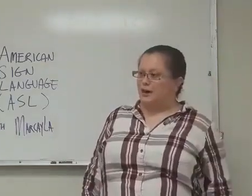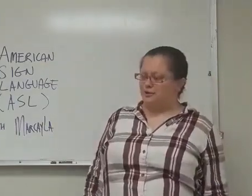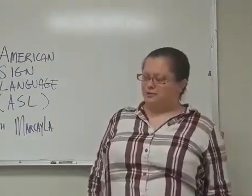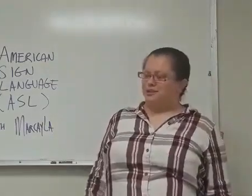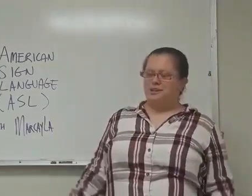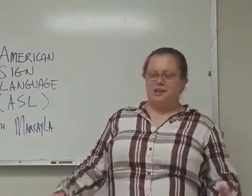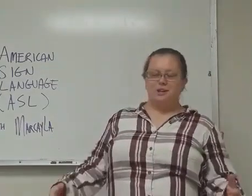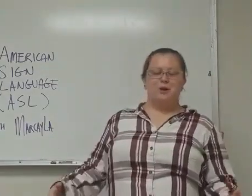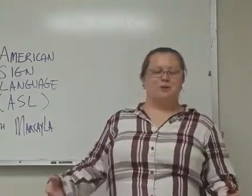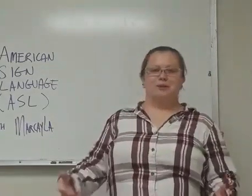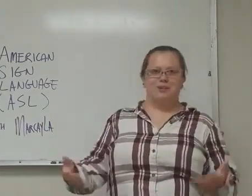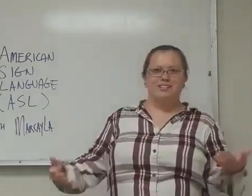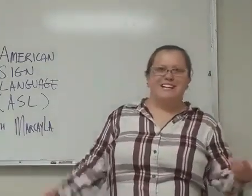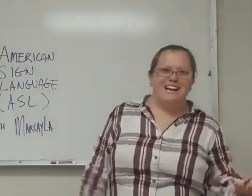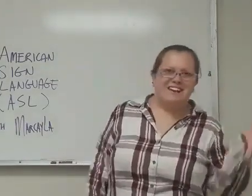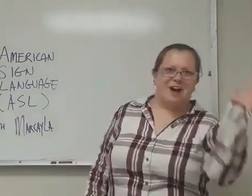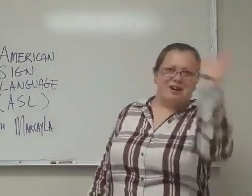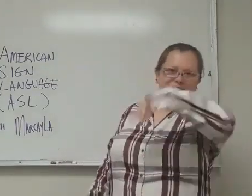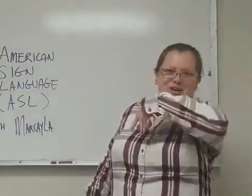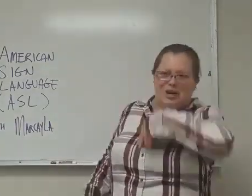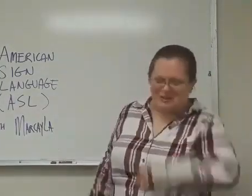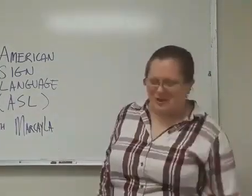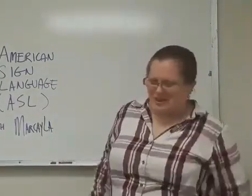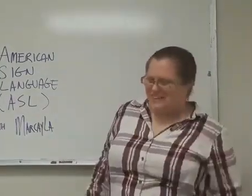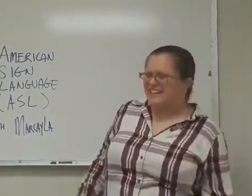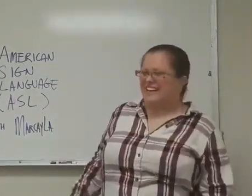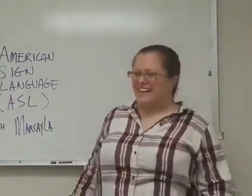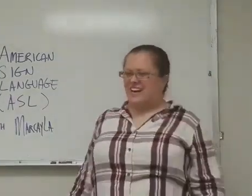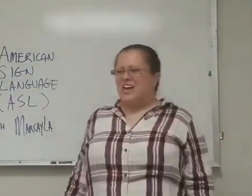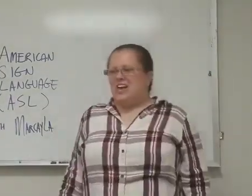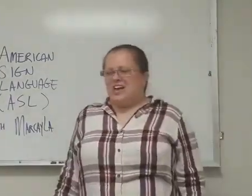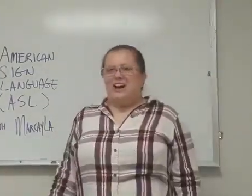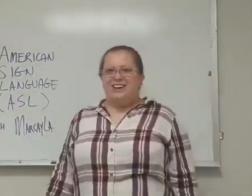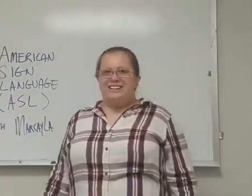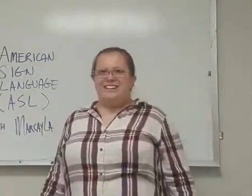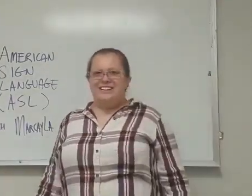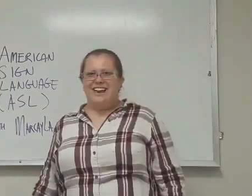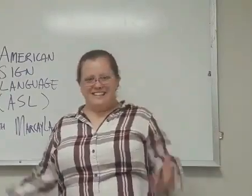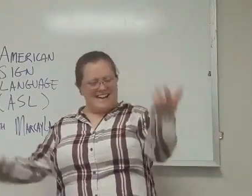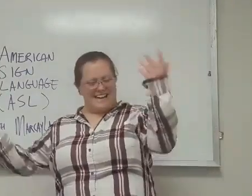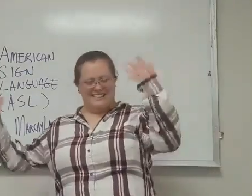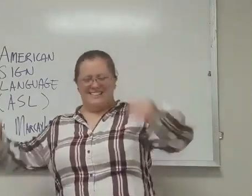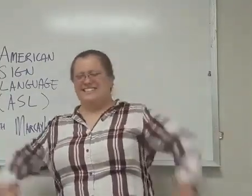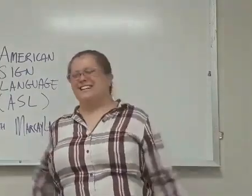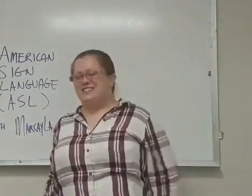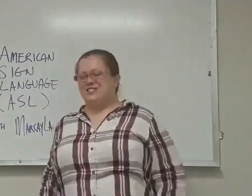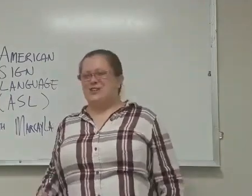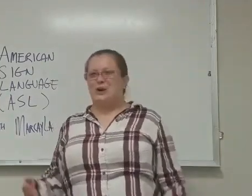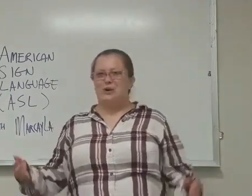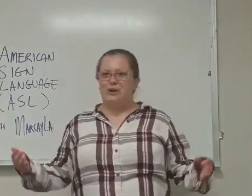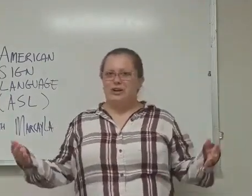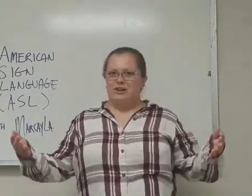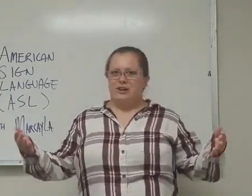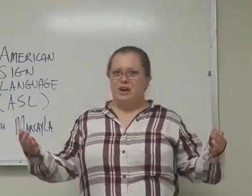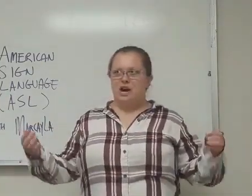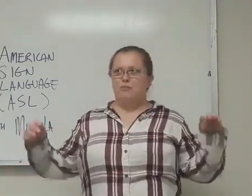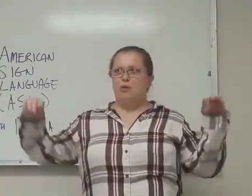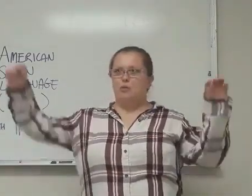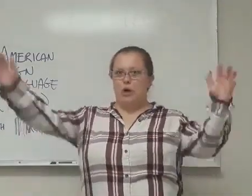at the moment. We can do it next month. Yeah, we can do it next month. We'll add it to the list. Exactly. So,